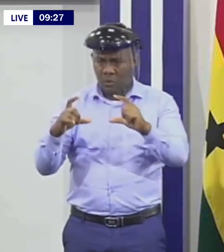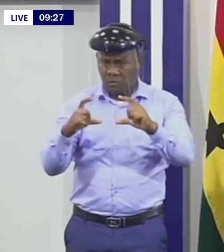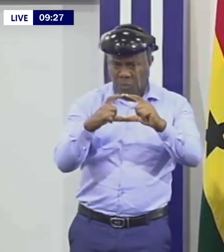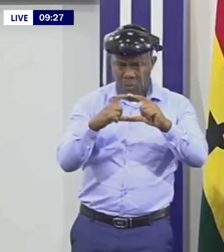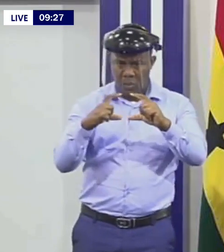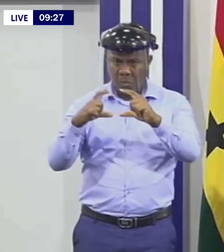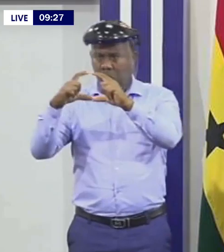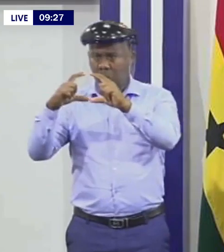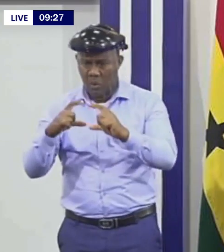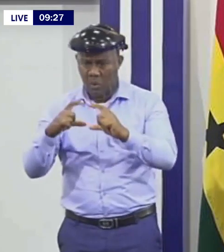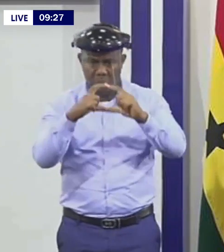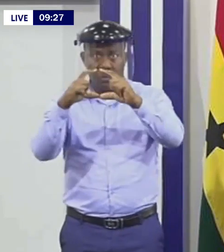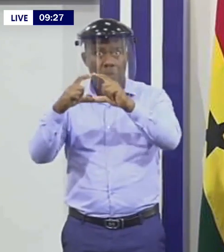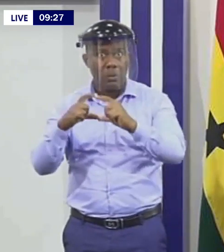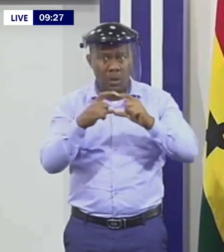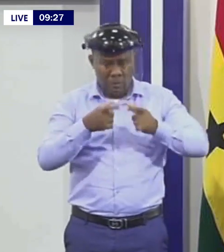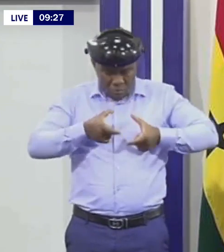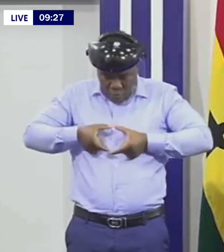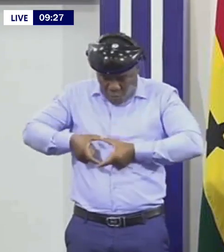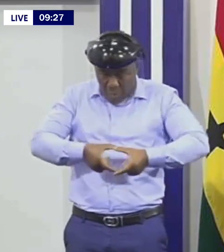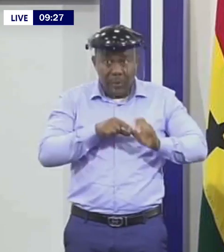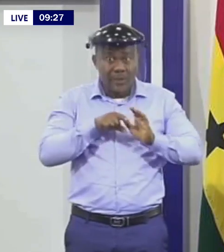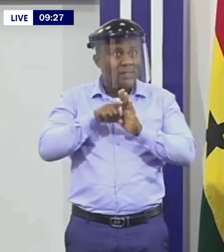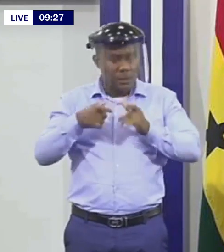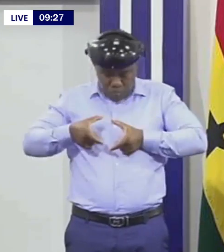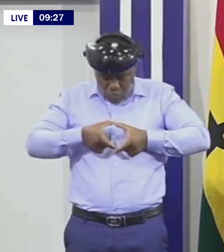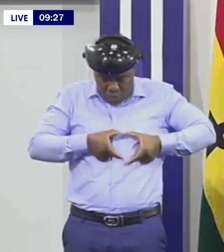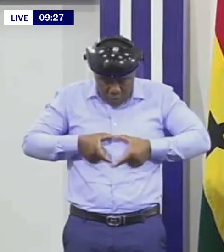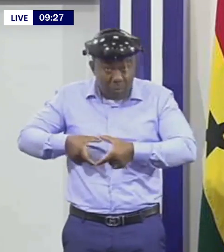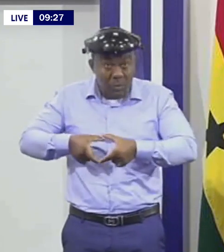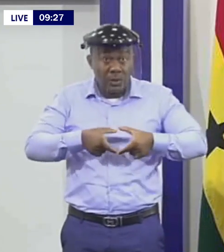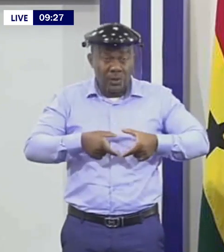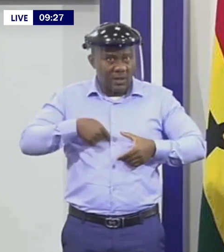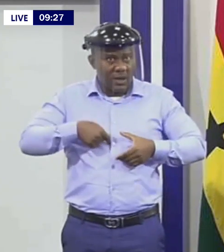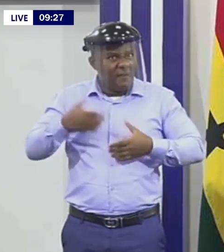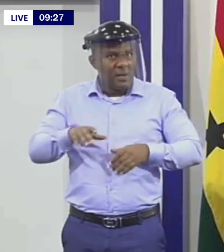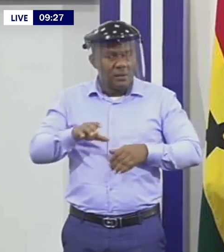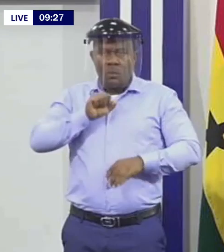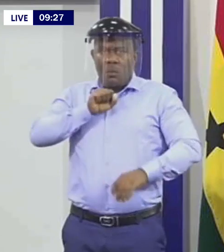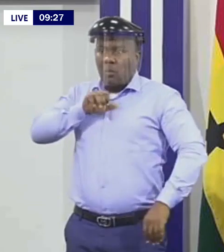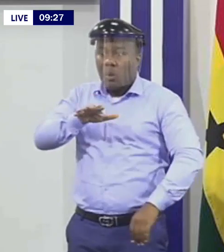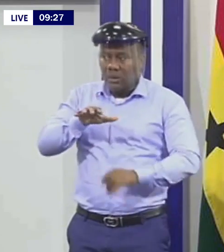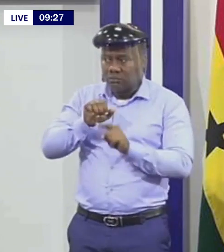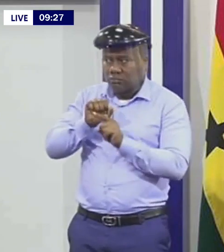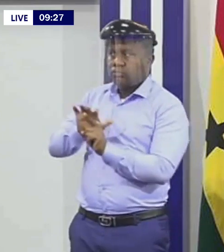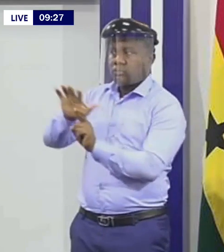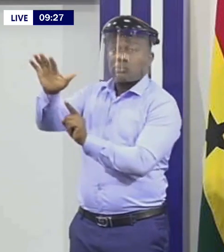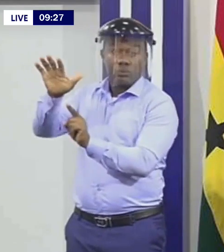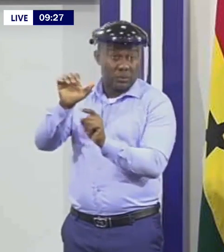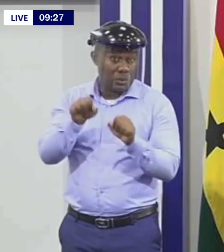we get the infection, number of germs in the person, and then they also transmit to